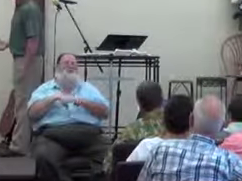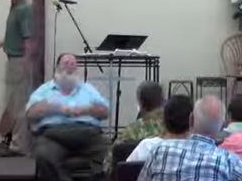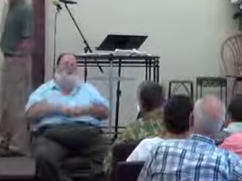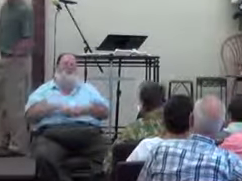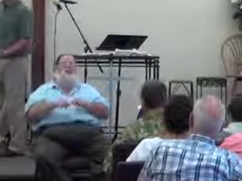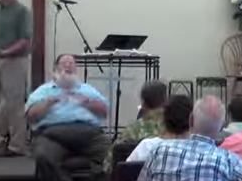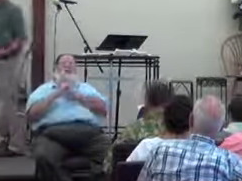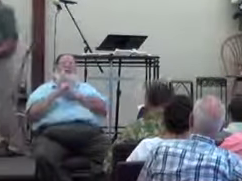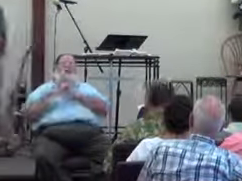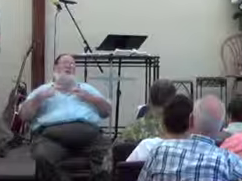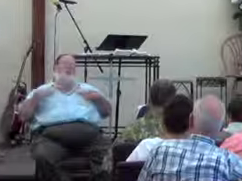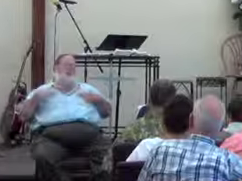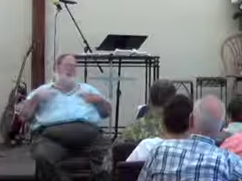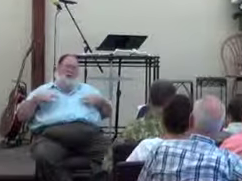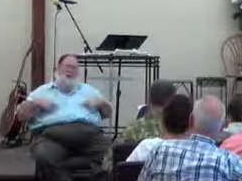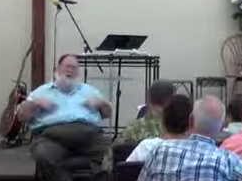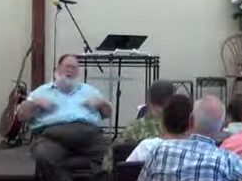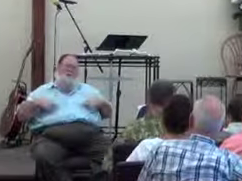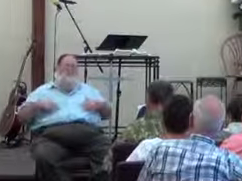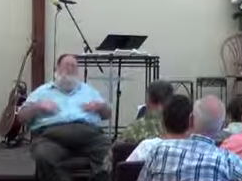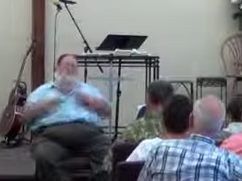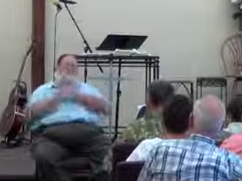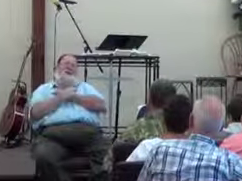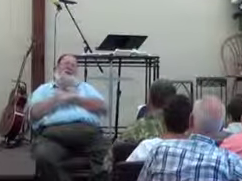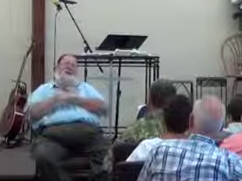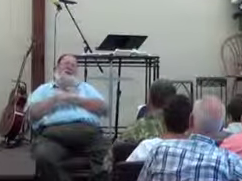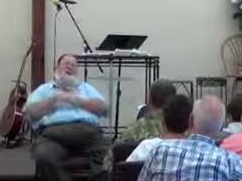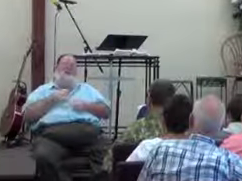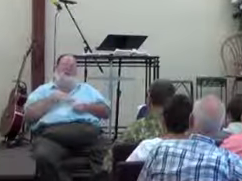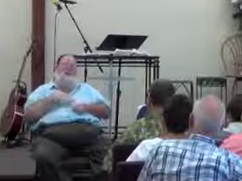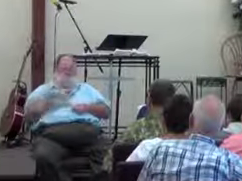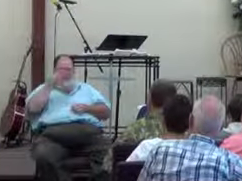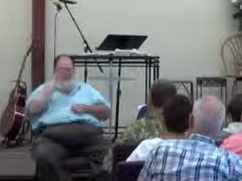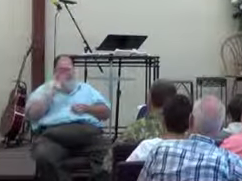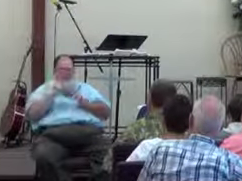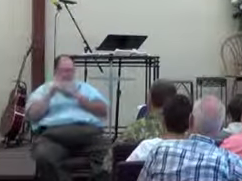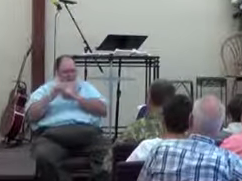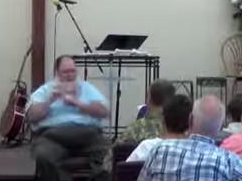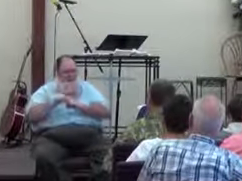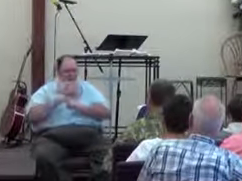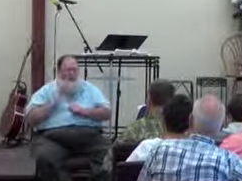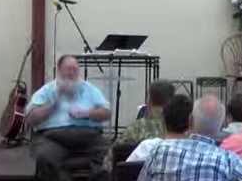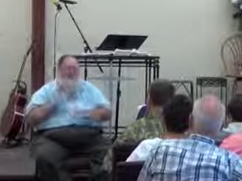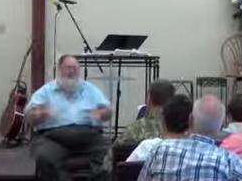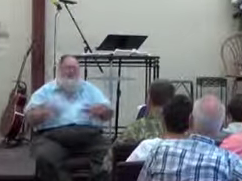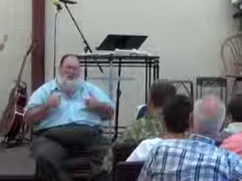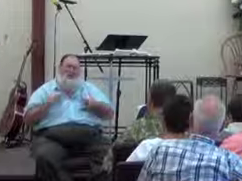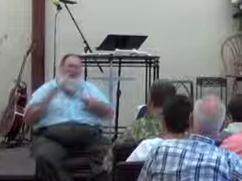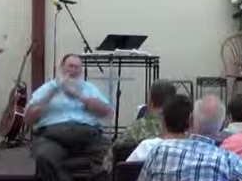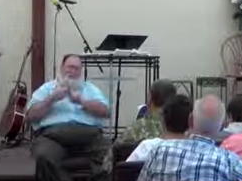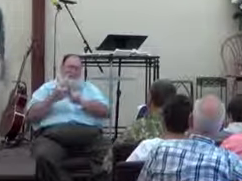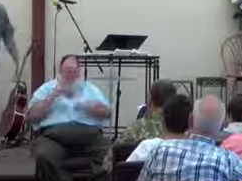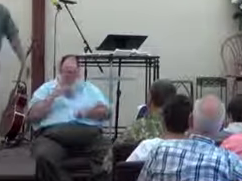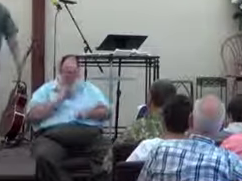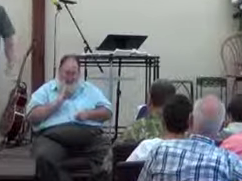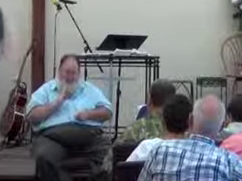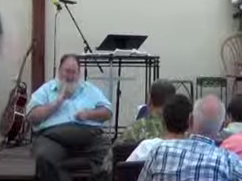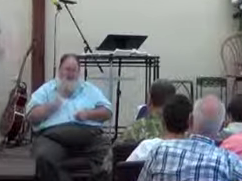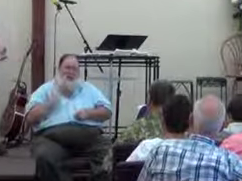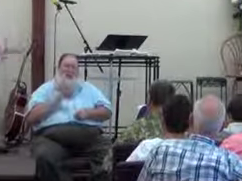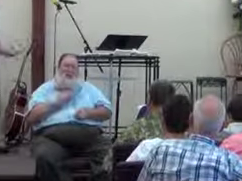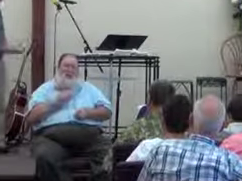life, enjoy the gifts of God. Because this is a gift from God. Our life is a gift from God. Our homes, our jobs.